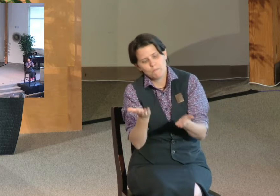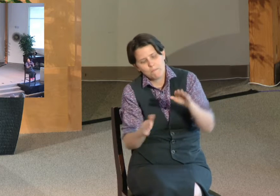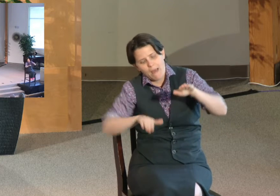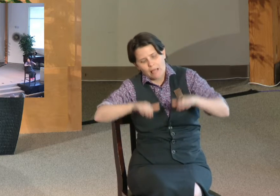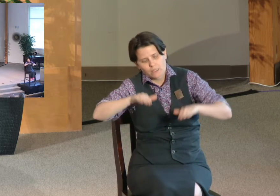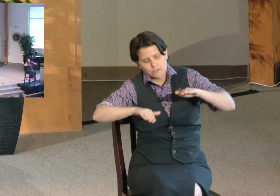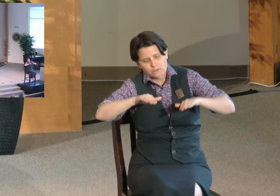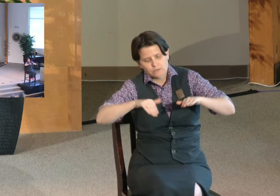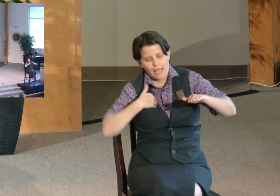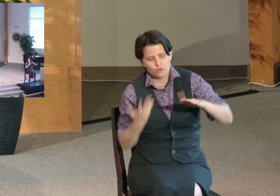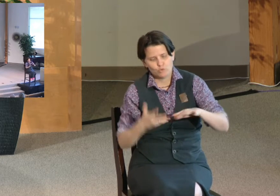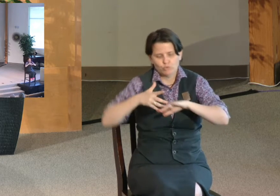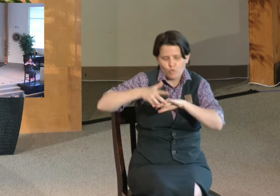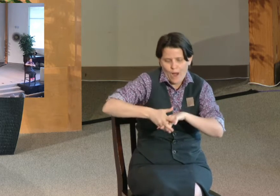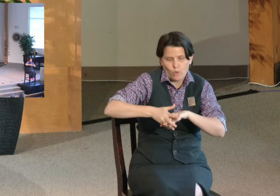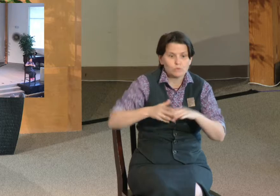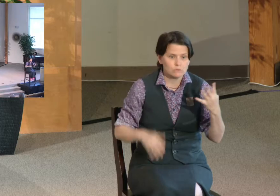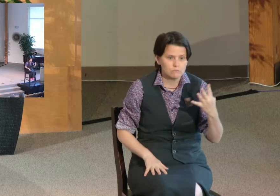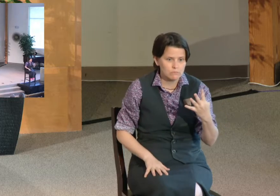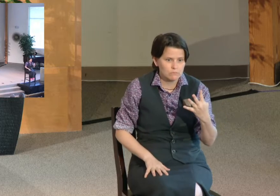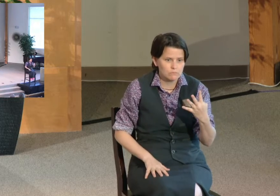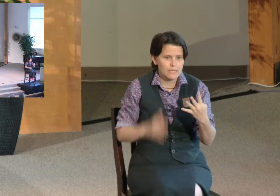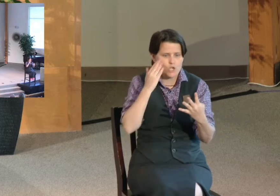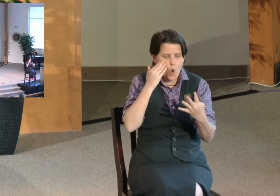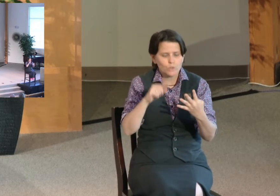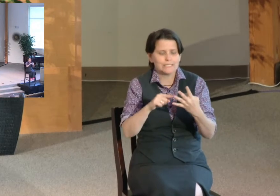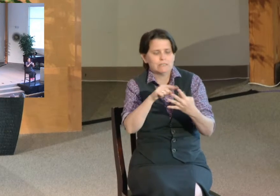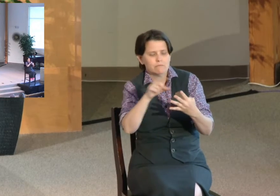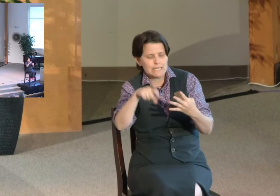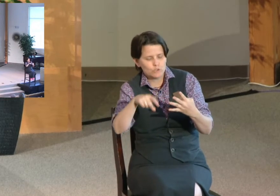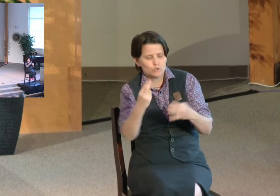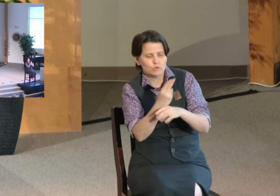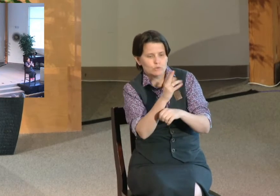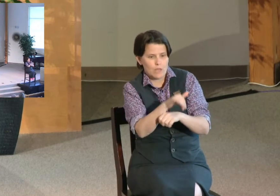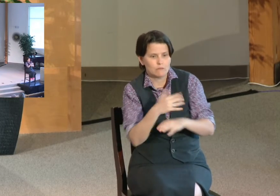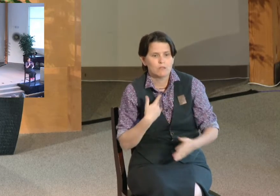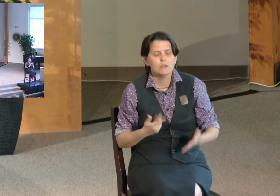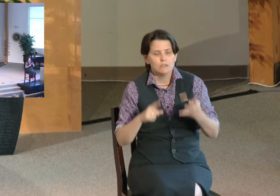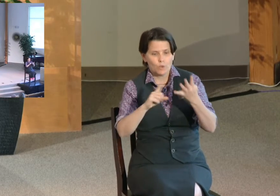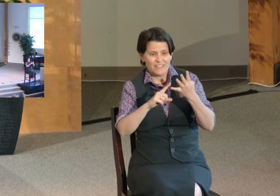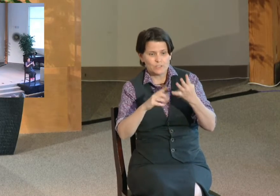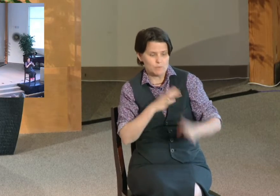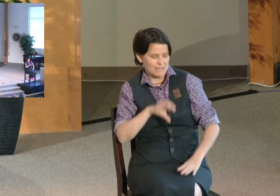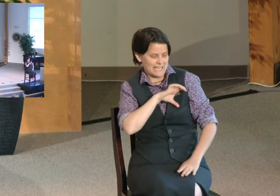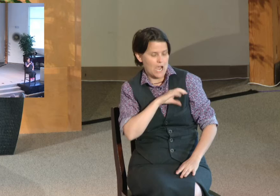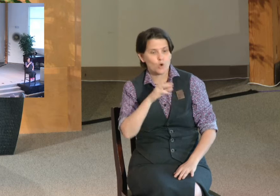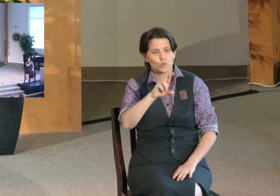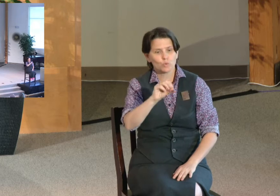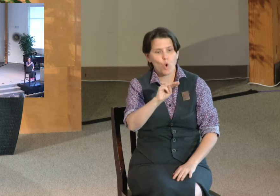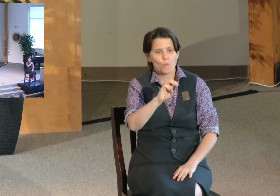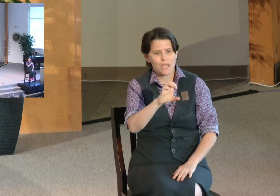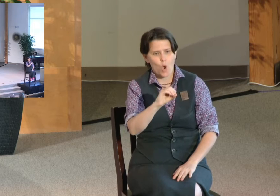would be the character Romeo from Romeo and Juliet in Shakespeare, or remember the Titanic, Jack and Rose,